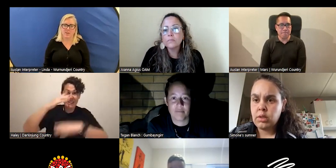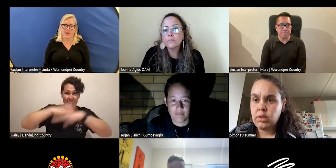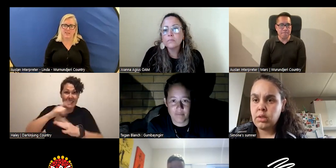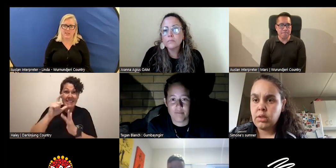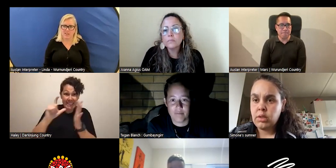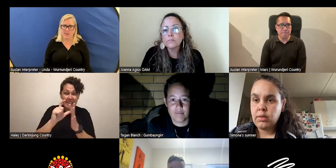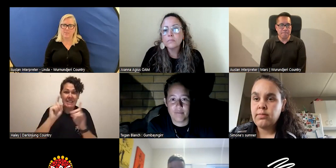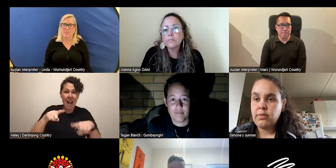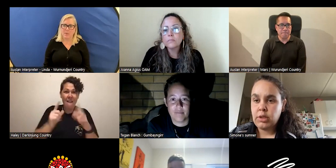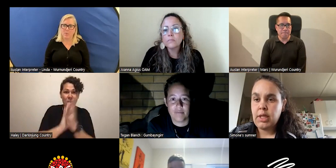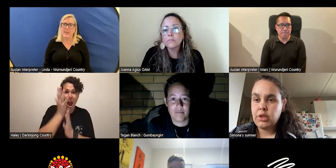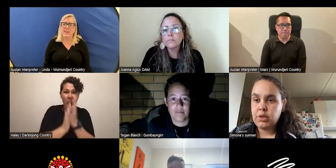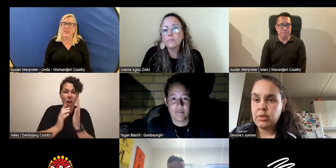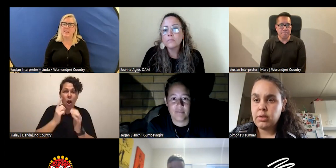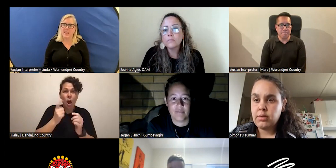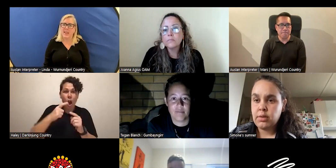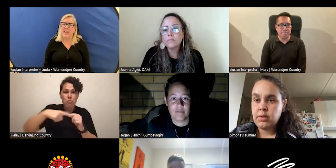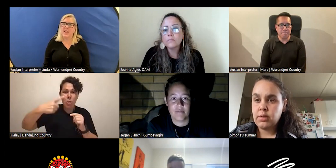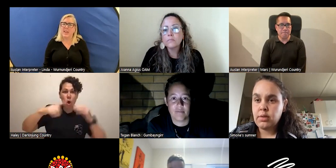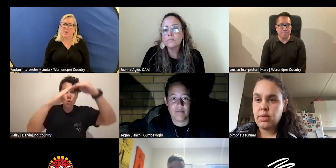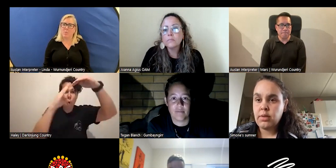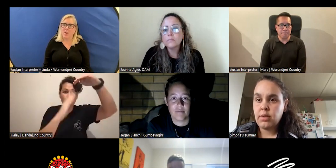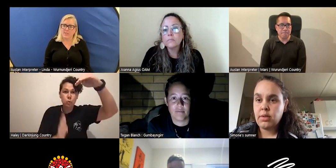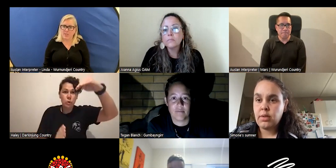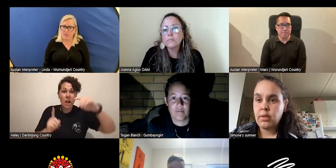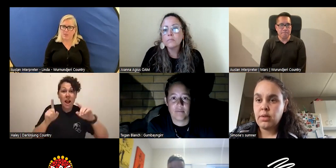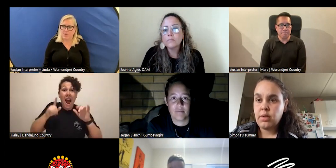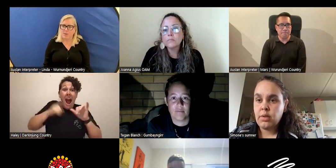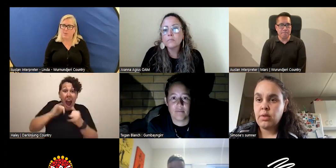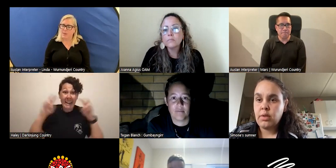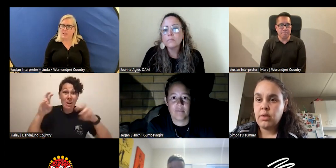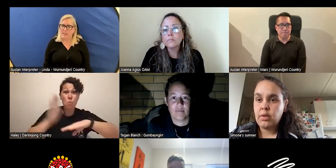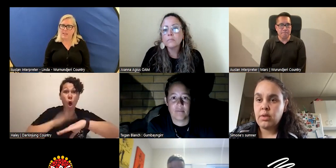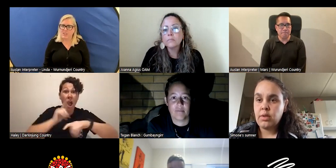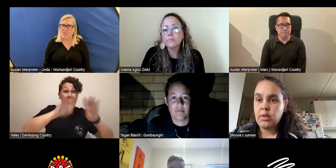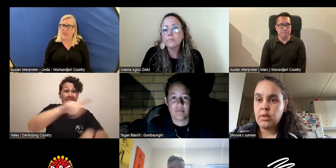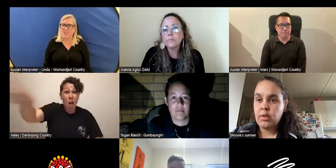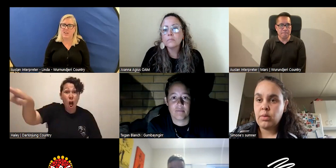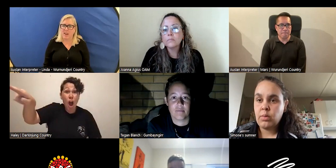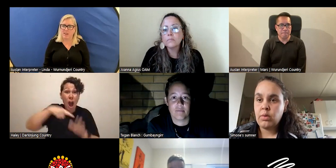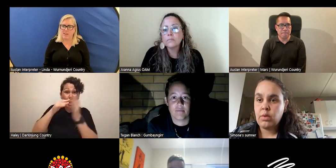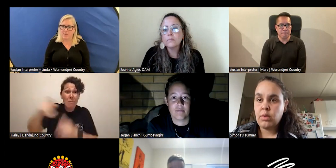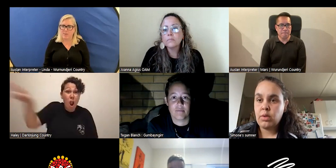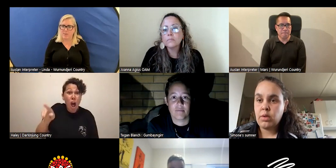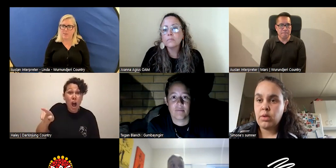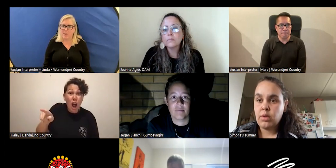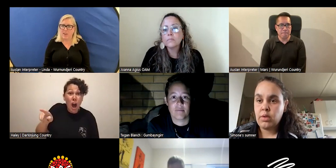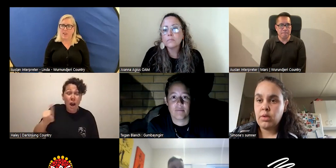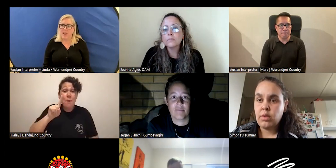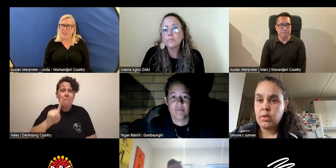of colonization, but we want to change the